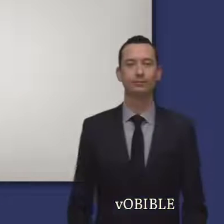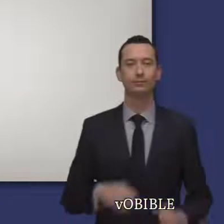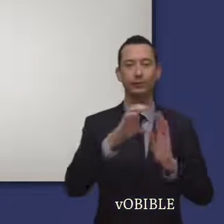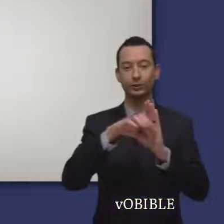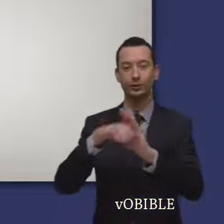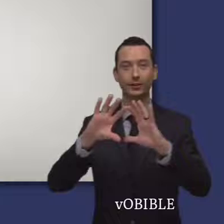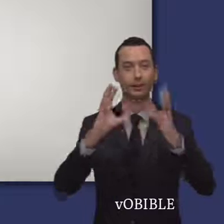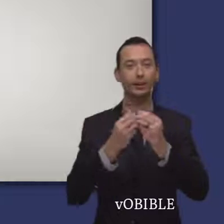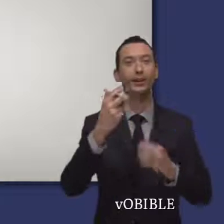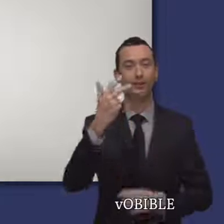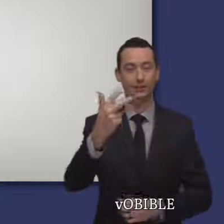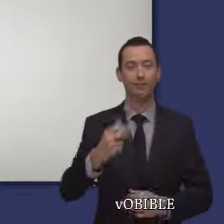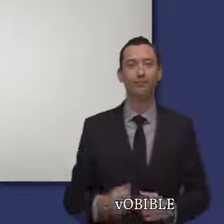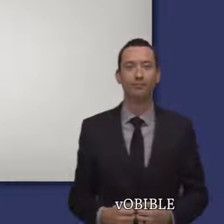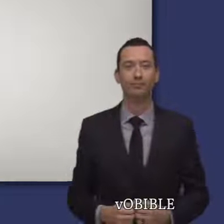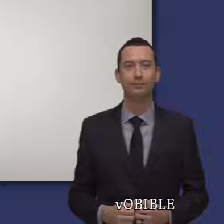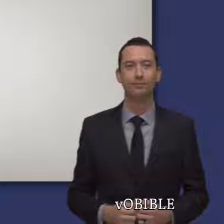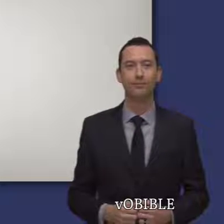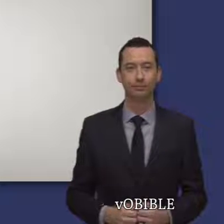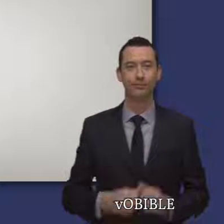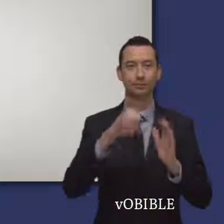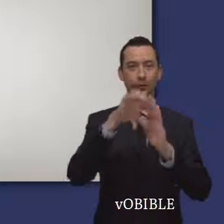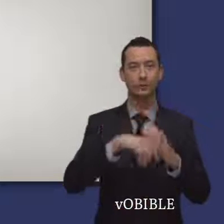The Song of Solomon consists of 8 chapters.